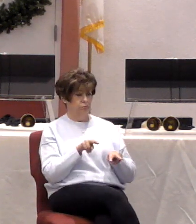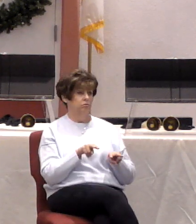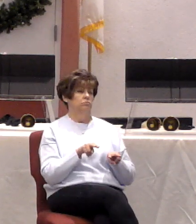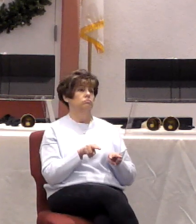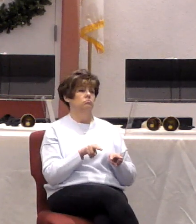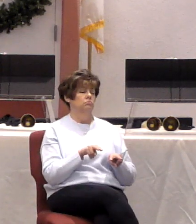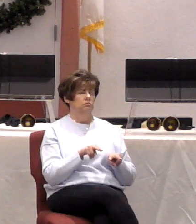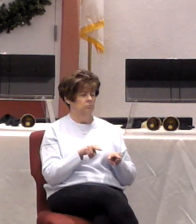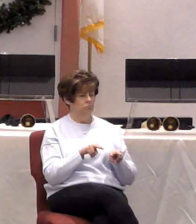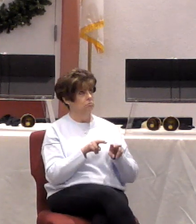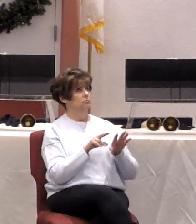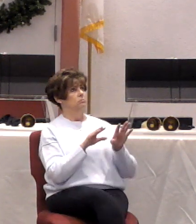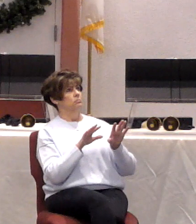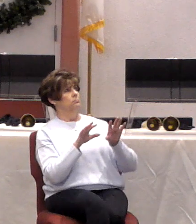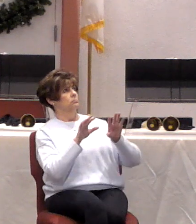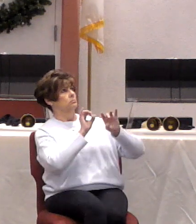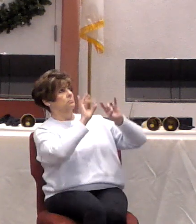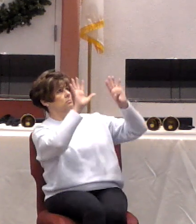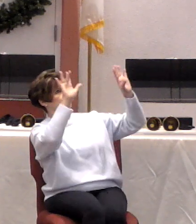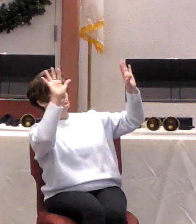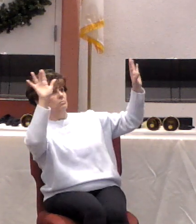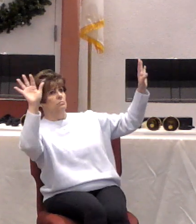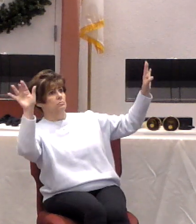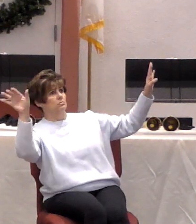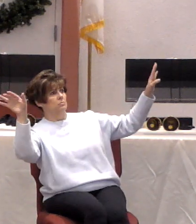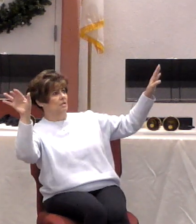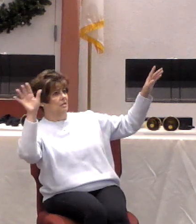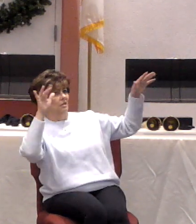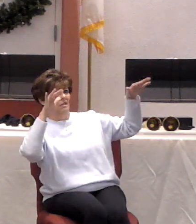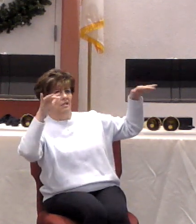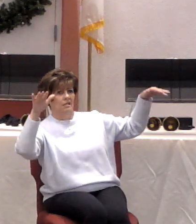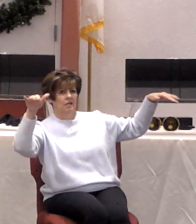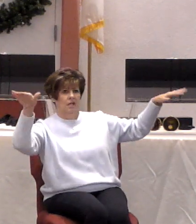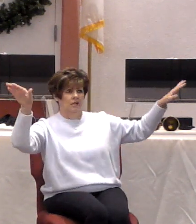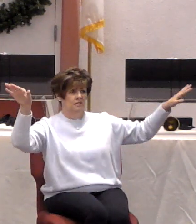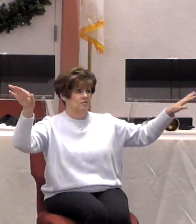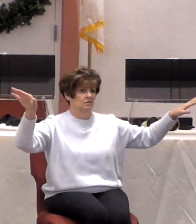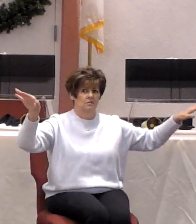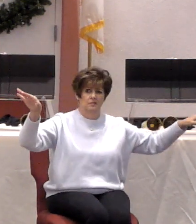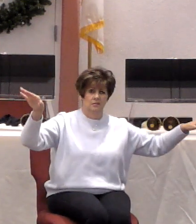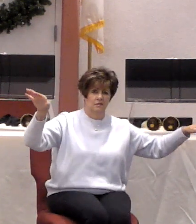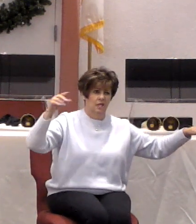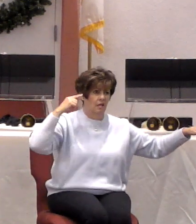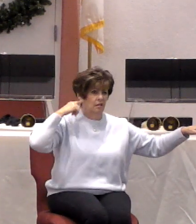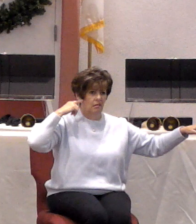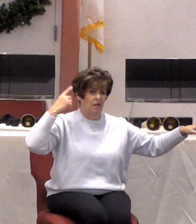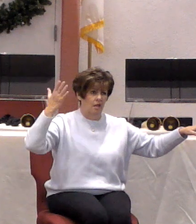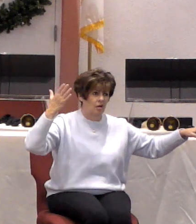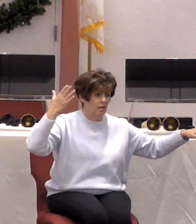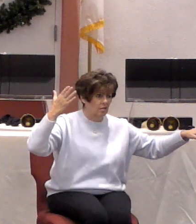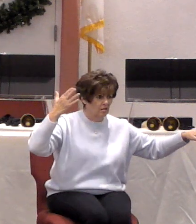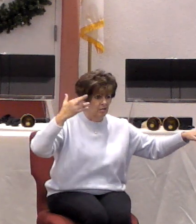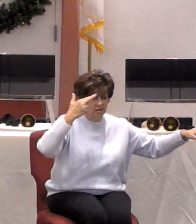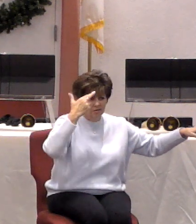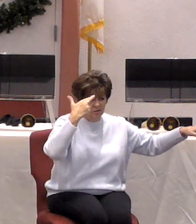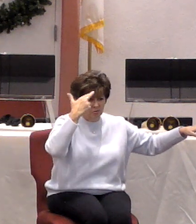the hillside is lit up, there's a scary sight. There's a reason why every time an